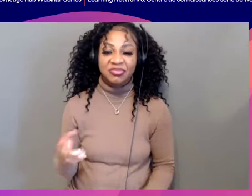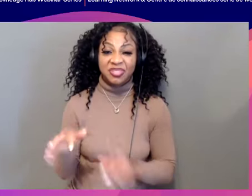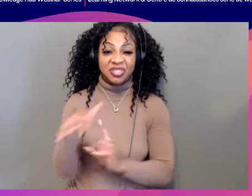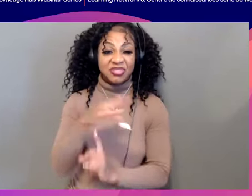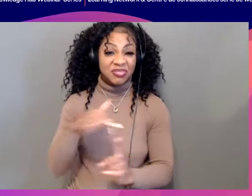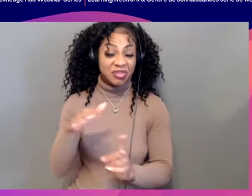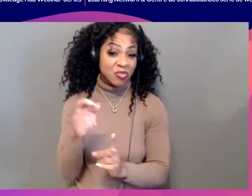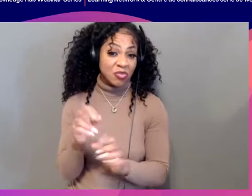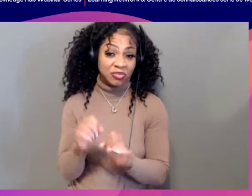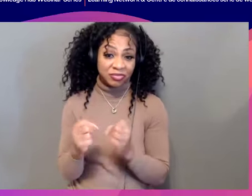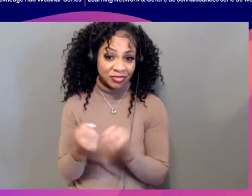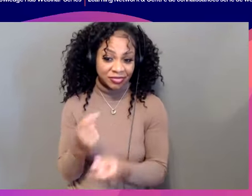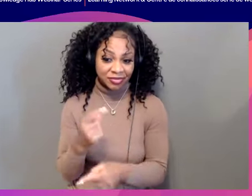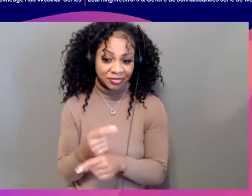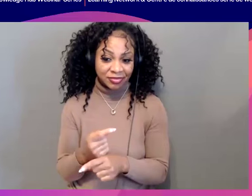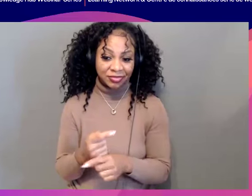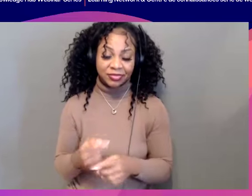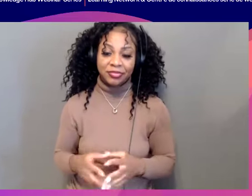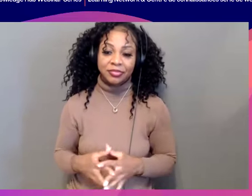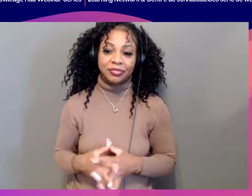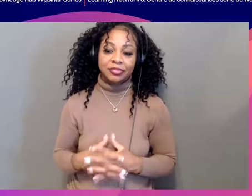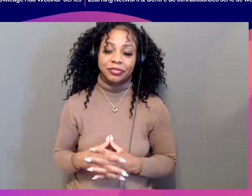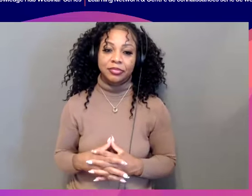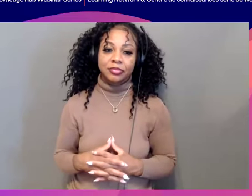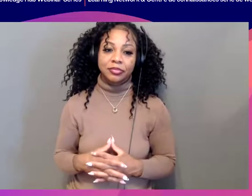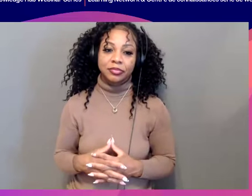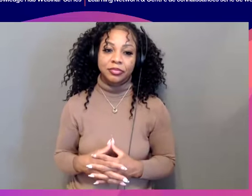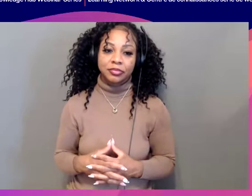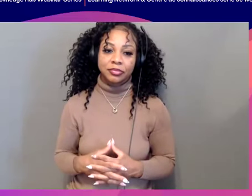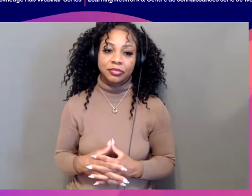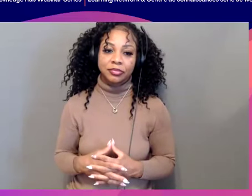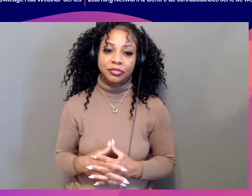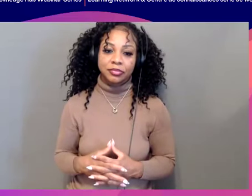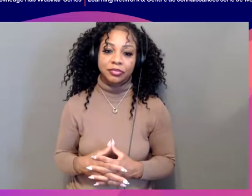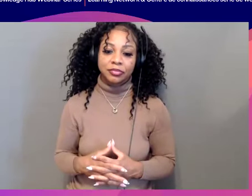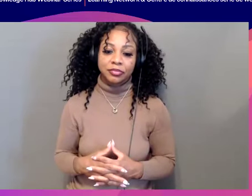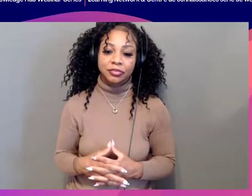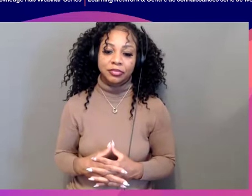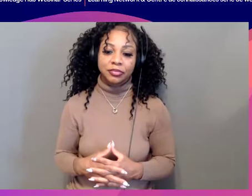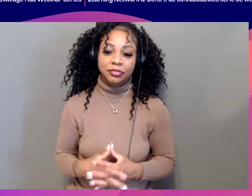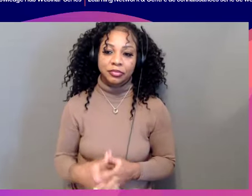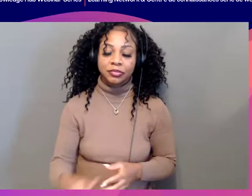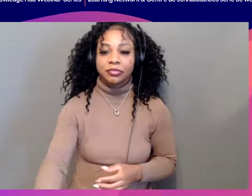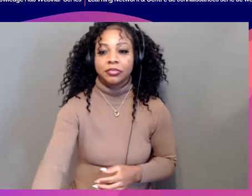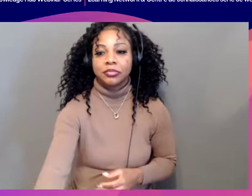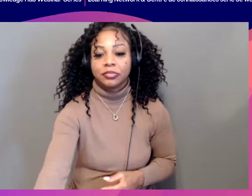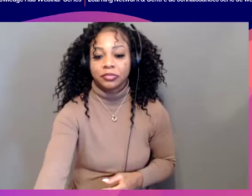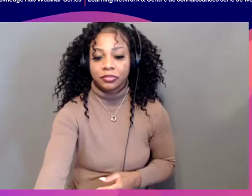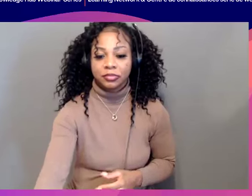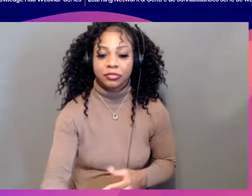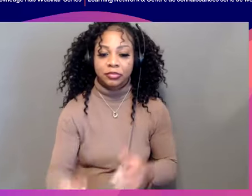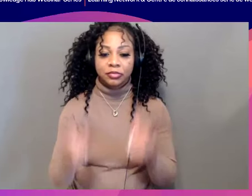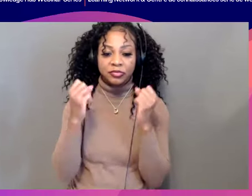environment or society, right? And so there have been people for, you know, decades and decades